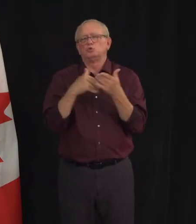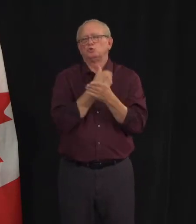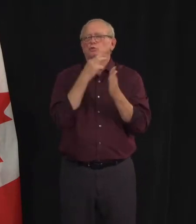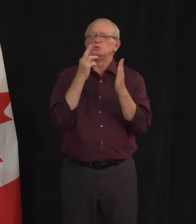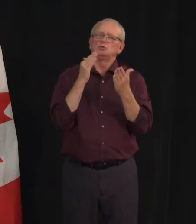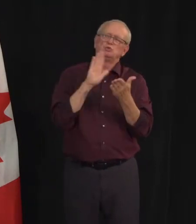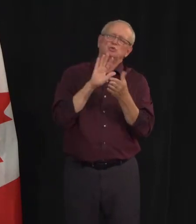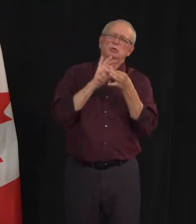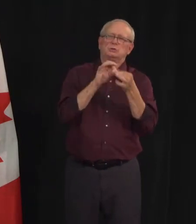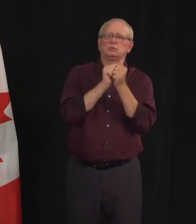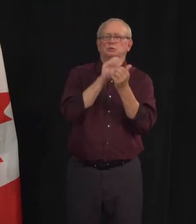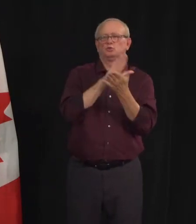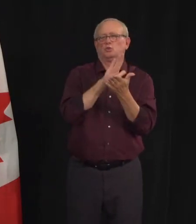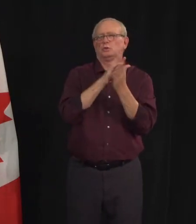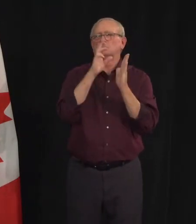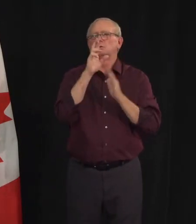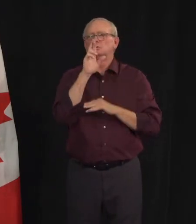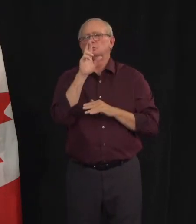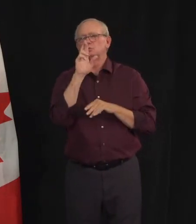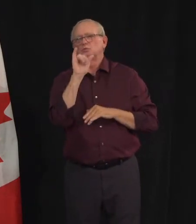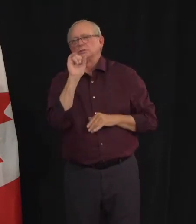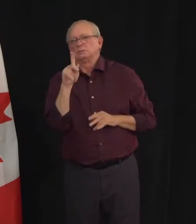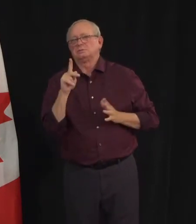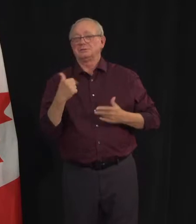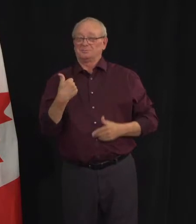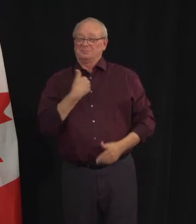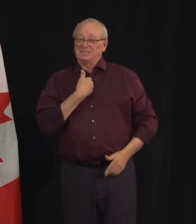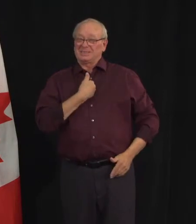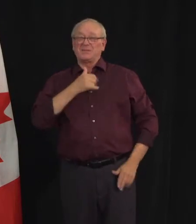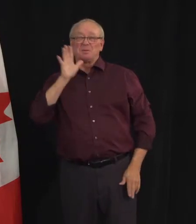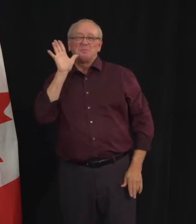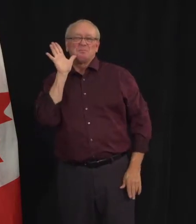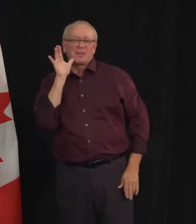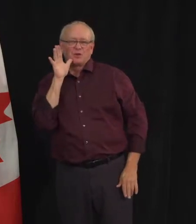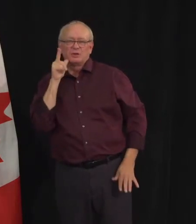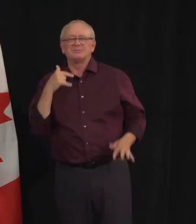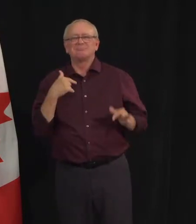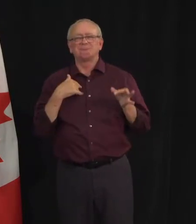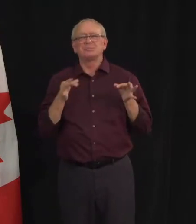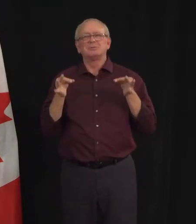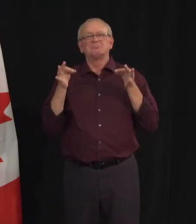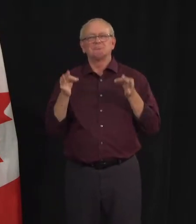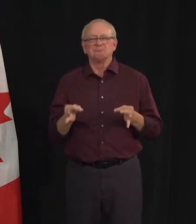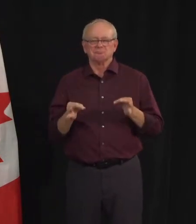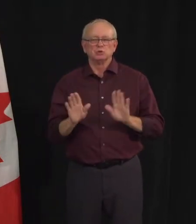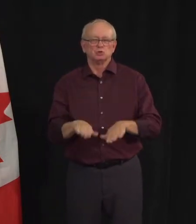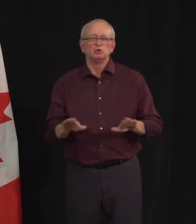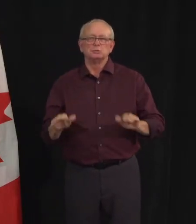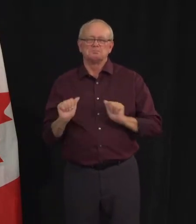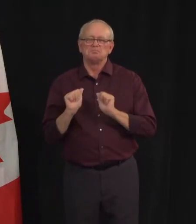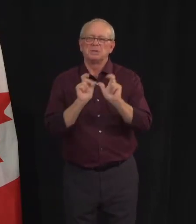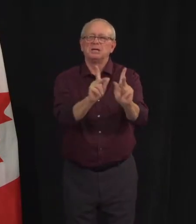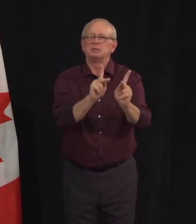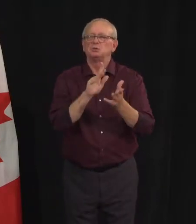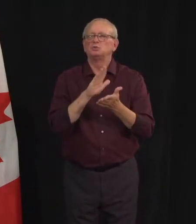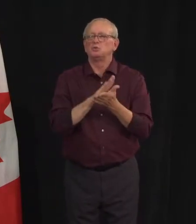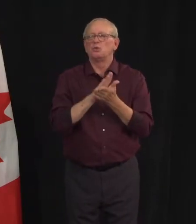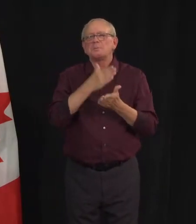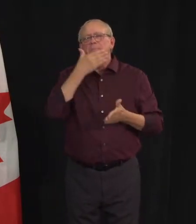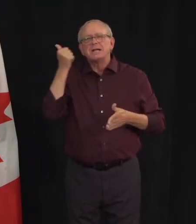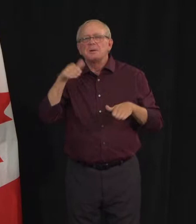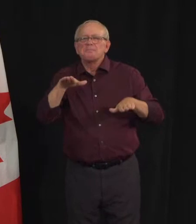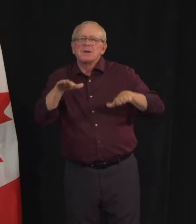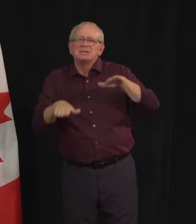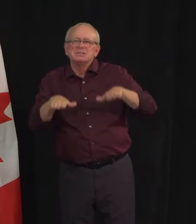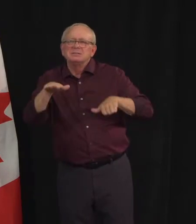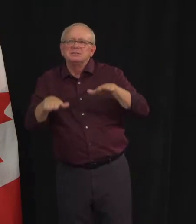of school-aged children, I have decided the value of in-school learning outweighs the risks for my family. That's why I'm sending my